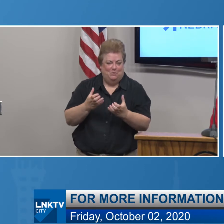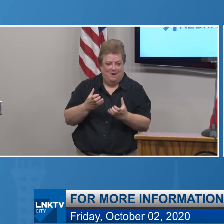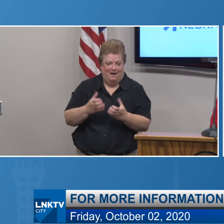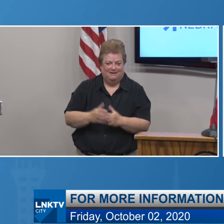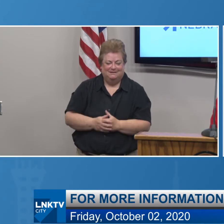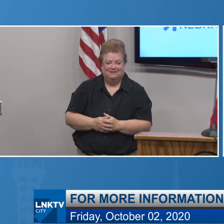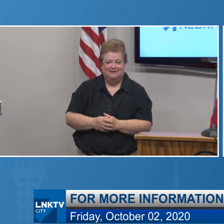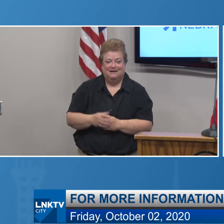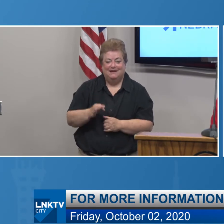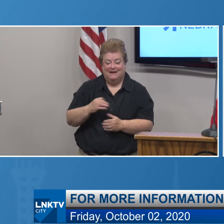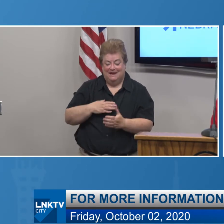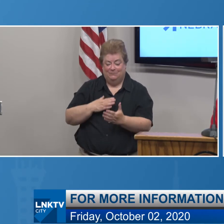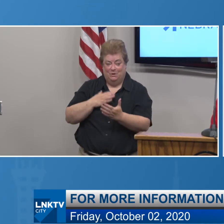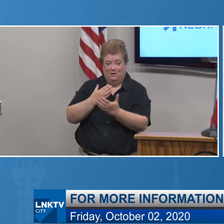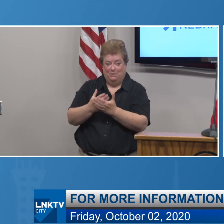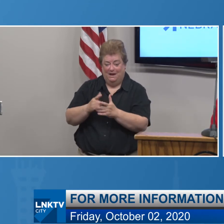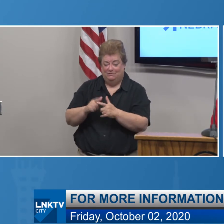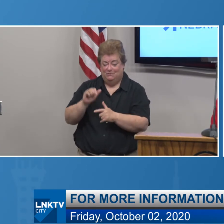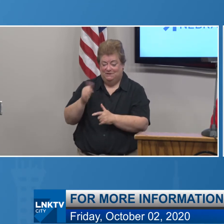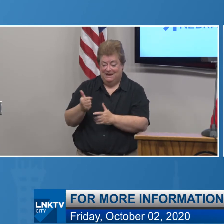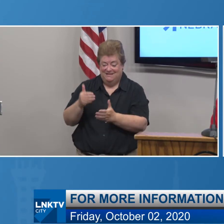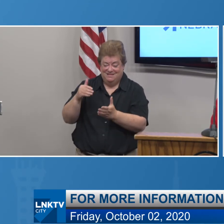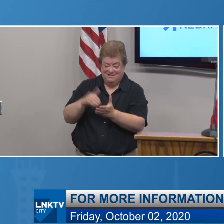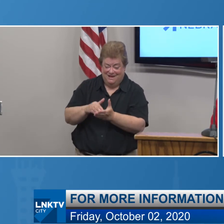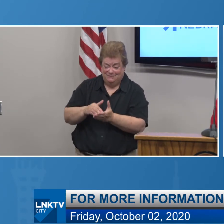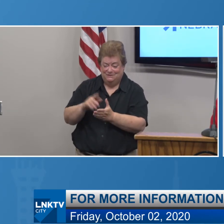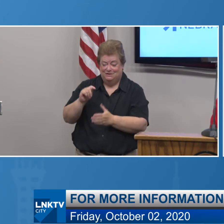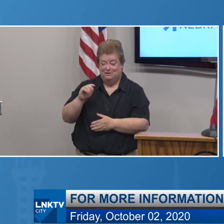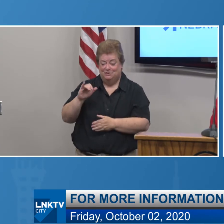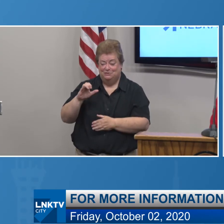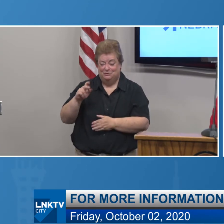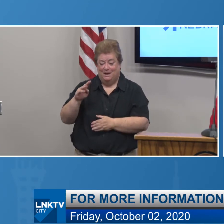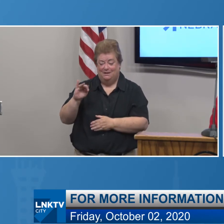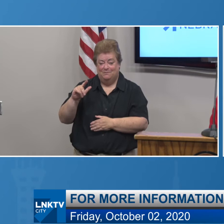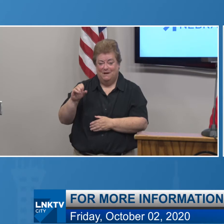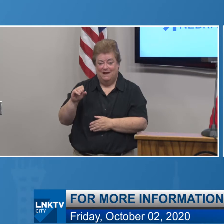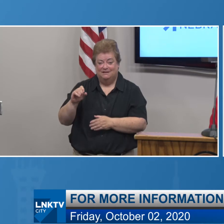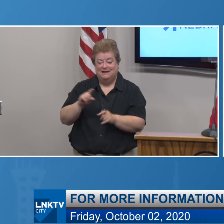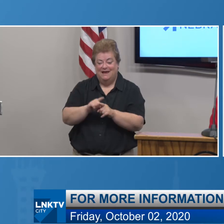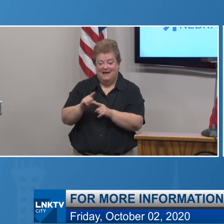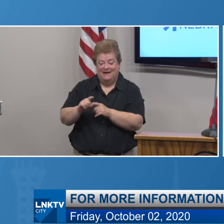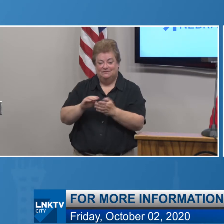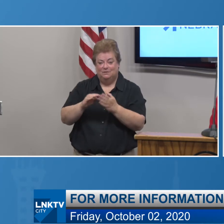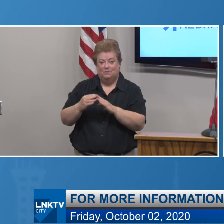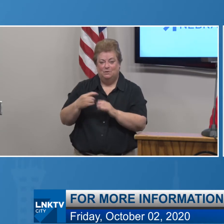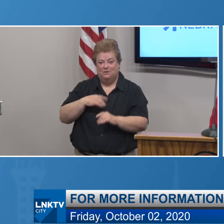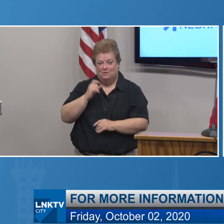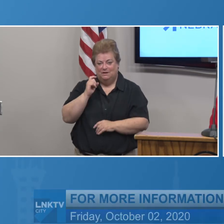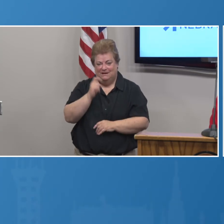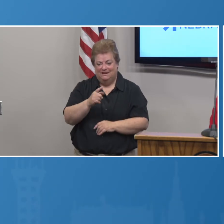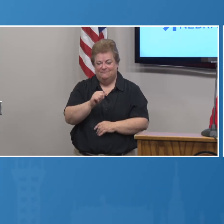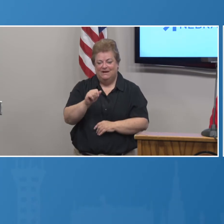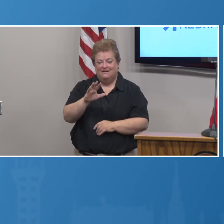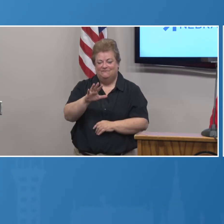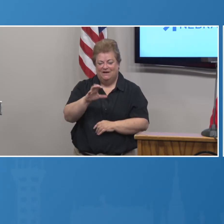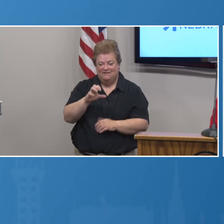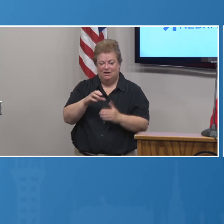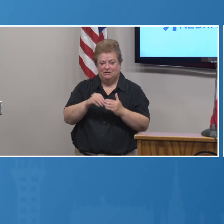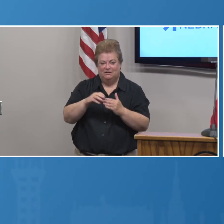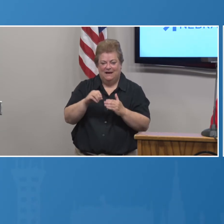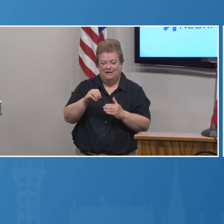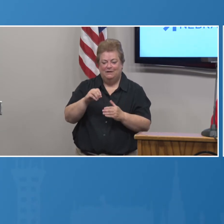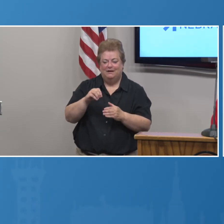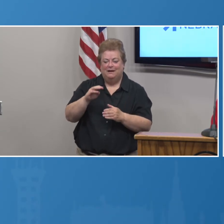to 10,000 tracked miles as a community, we will give a $500 mini grant to the